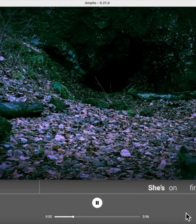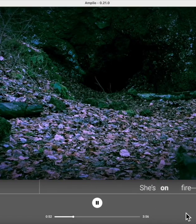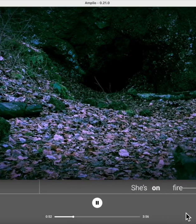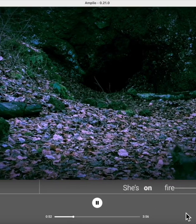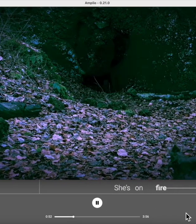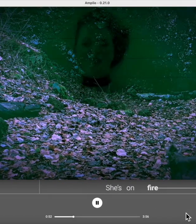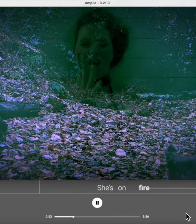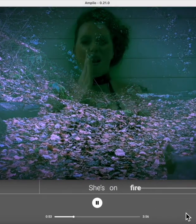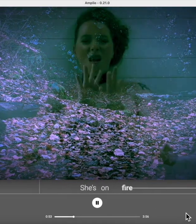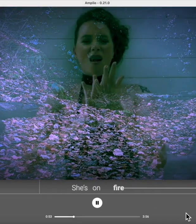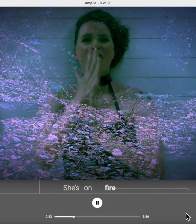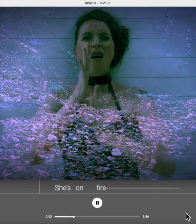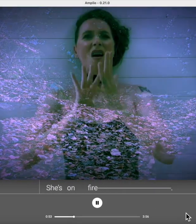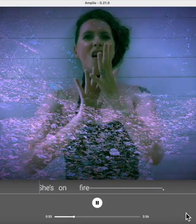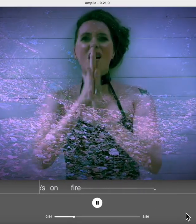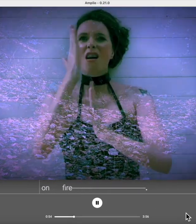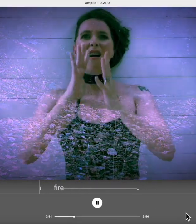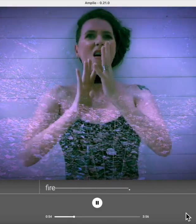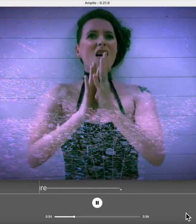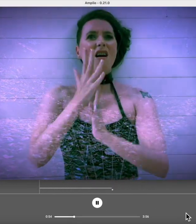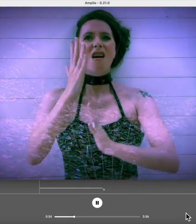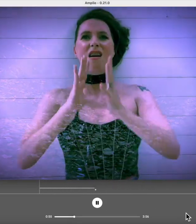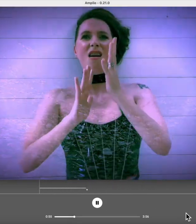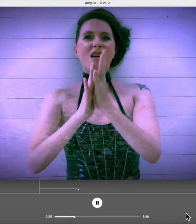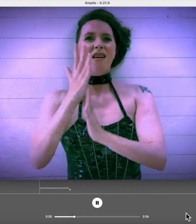She's on fire,